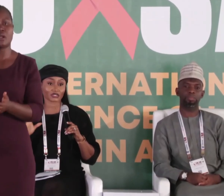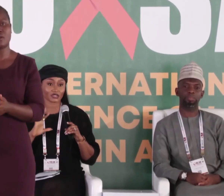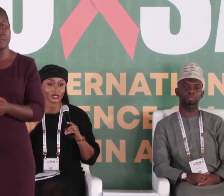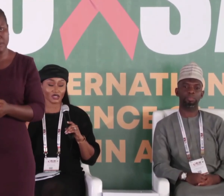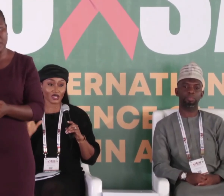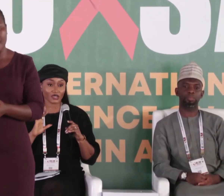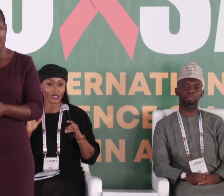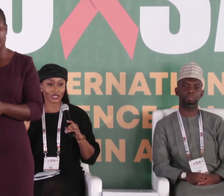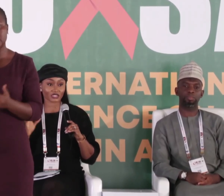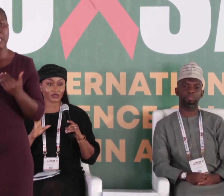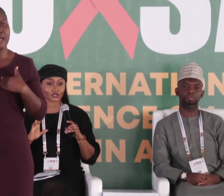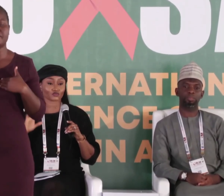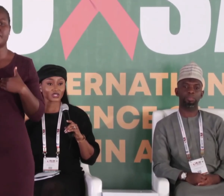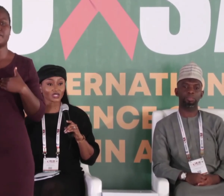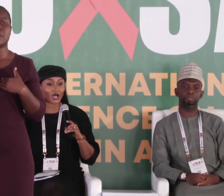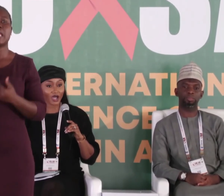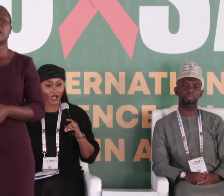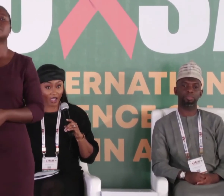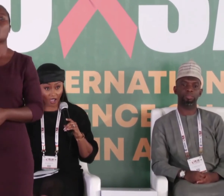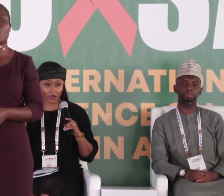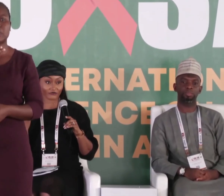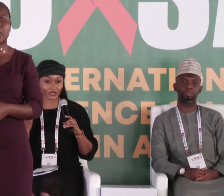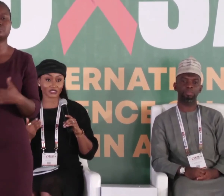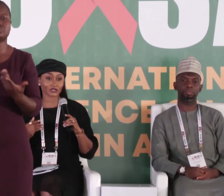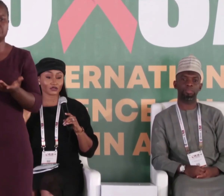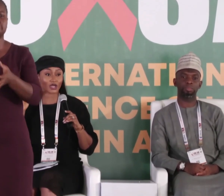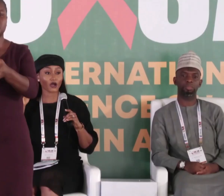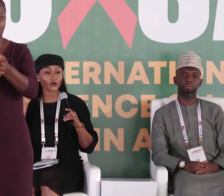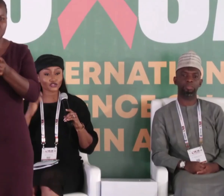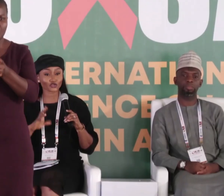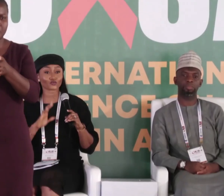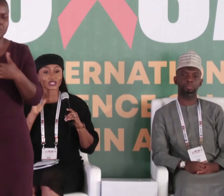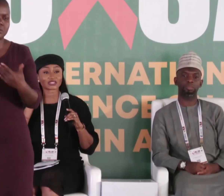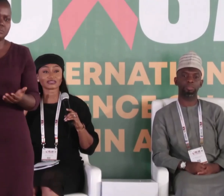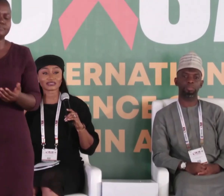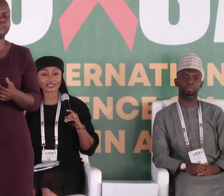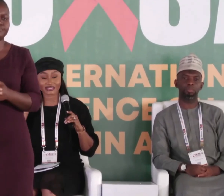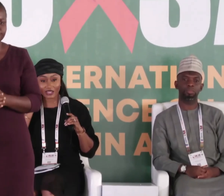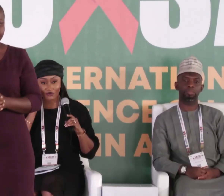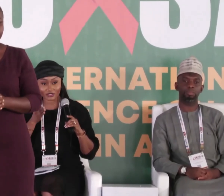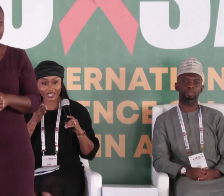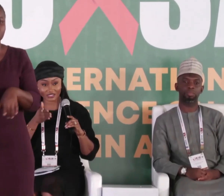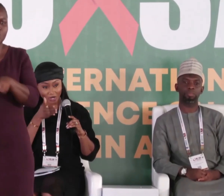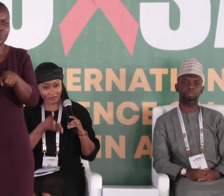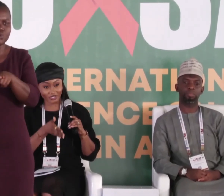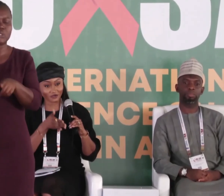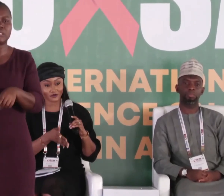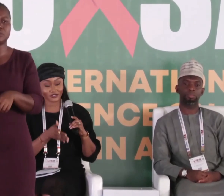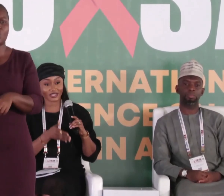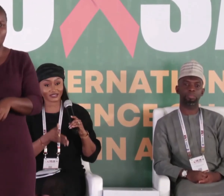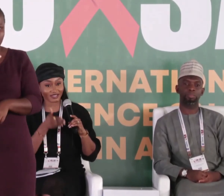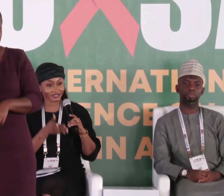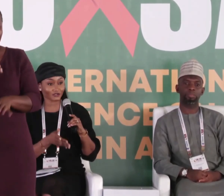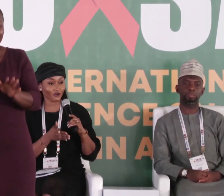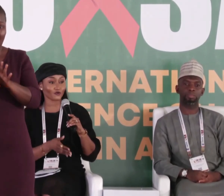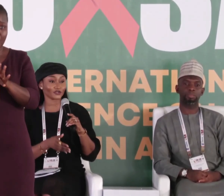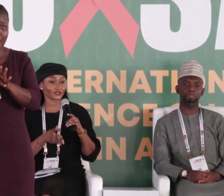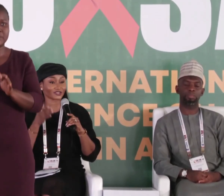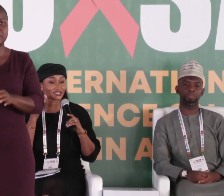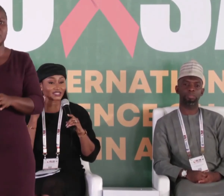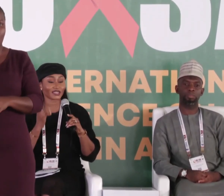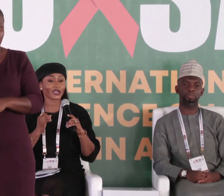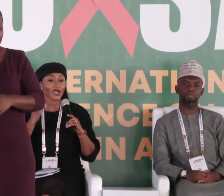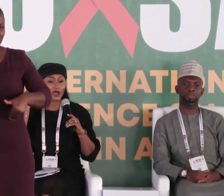stakeholder engagement with our government, also with the stakeholders, the primary stakeholders, that's the young ones,